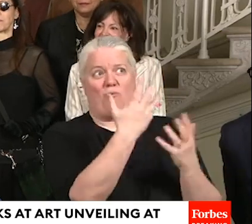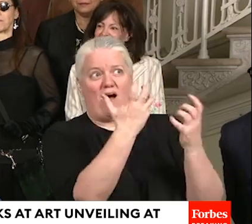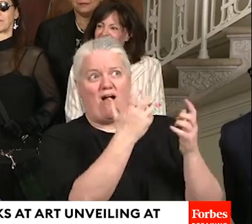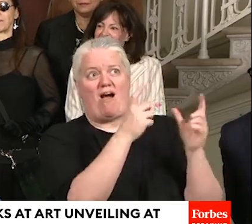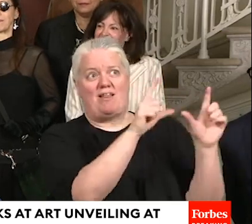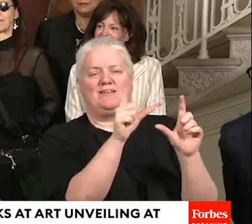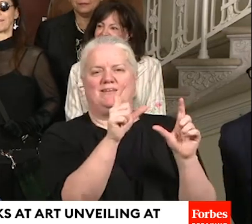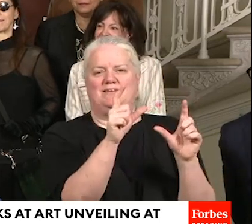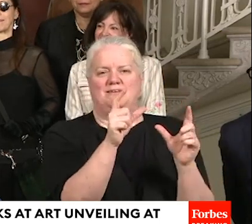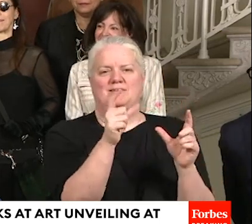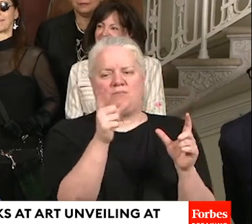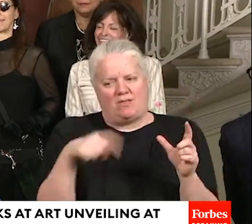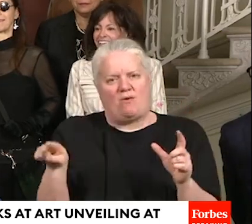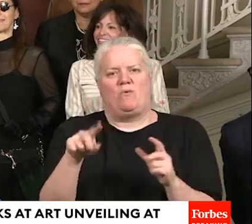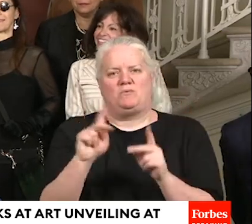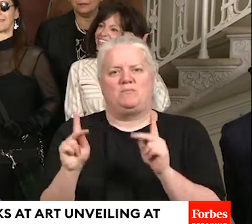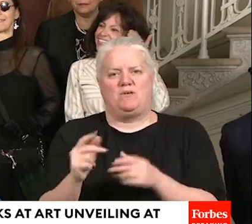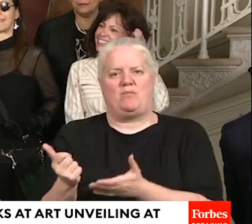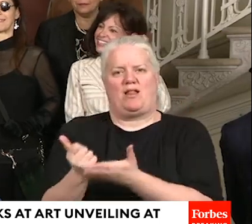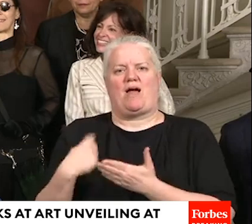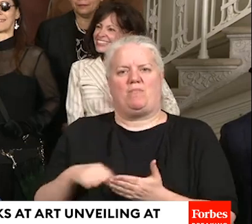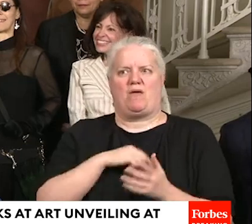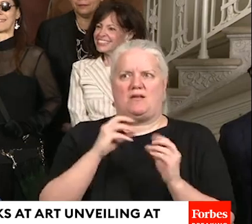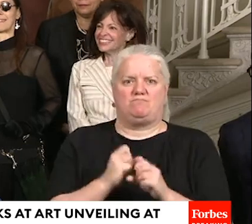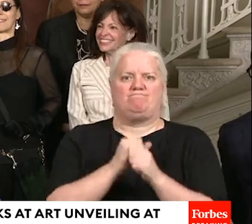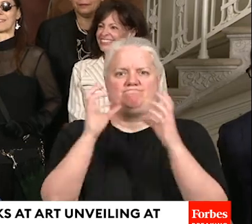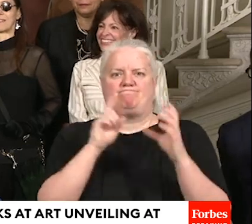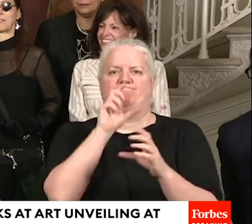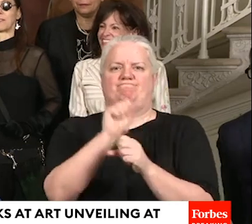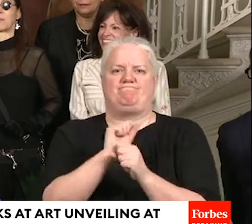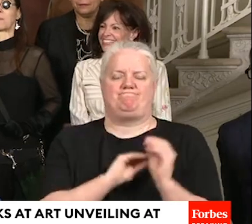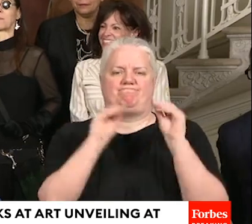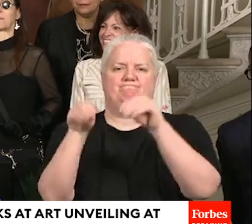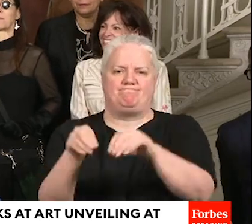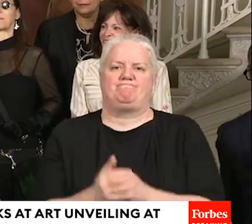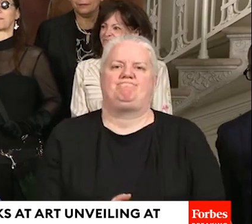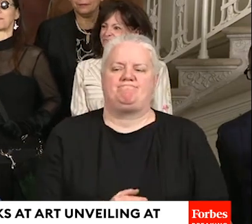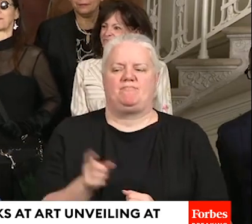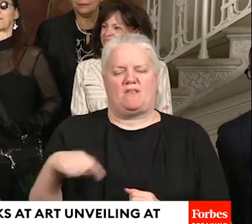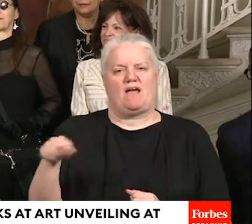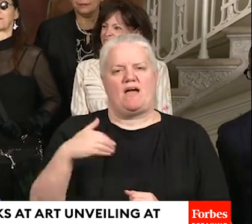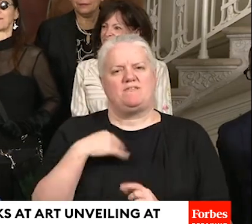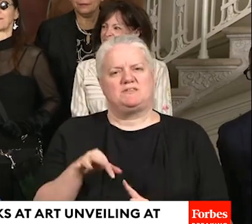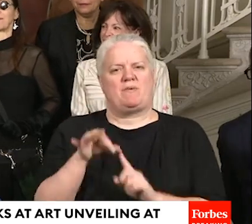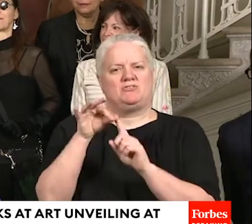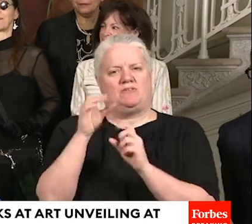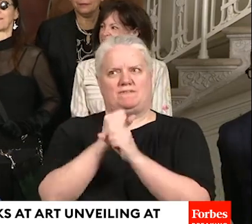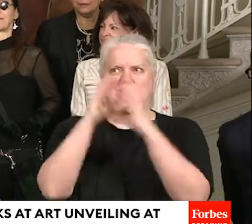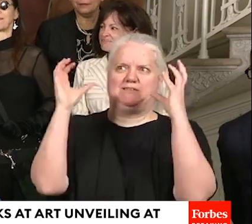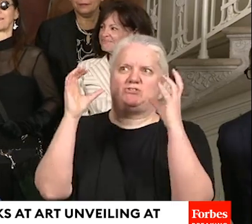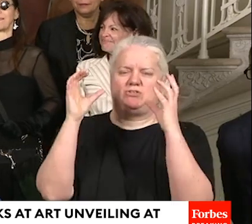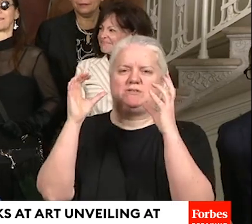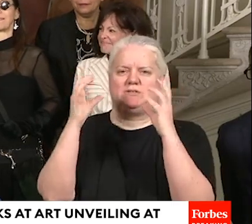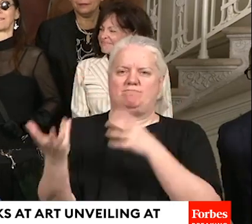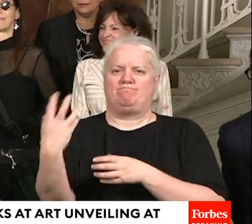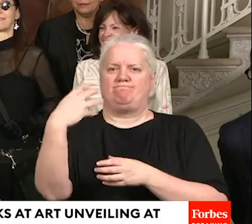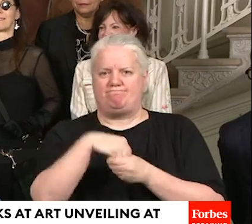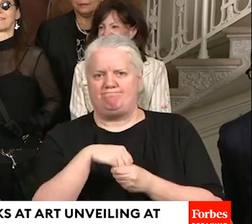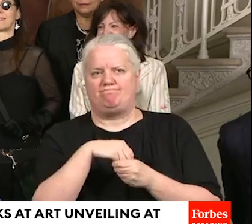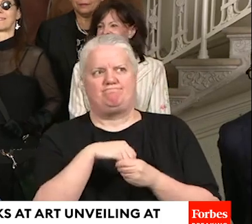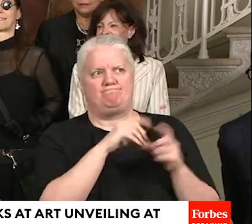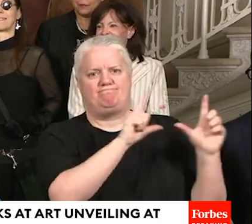bring it to life. And that special vision is what Andrea is doing, and those with the special vision have participated in the art that Roy has